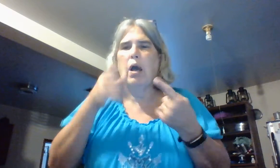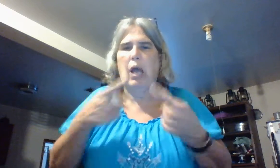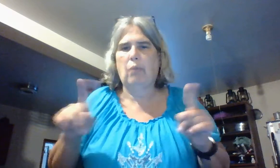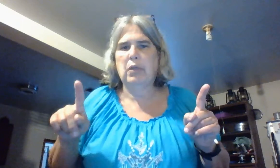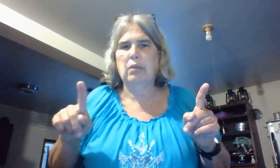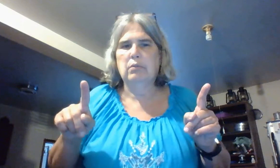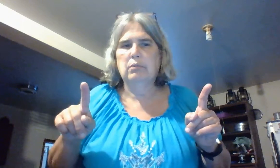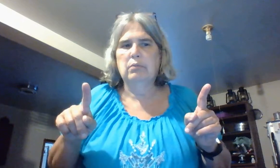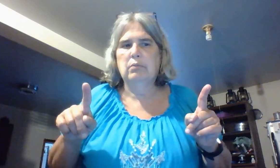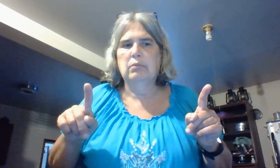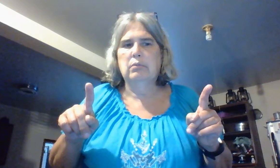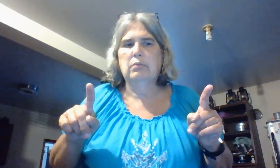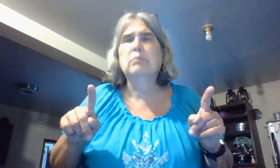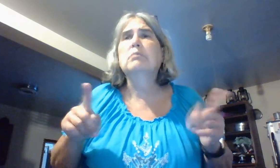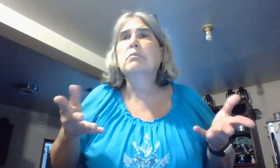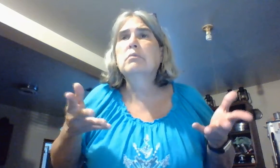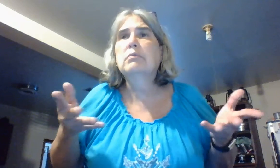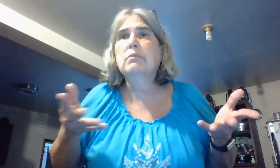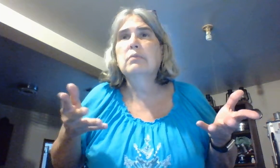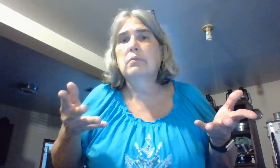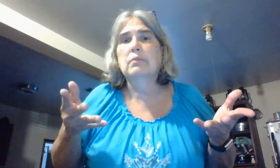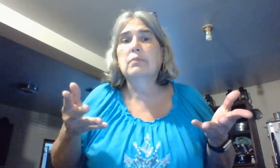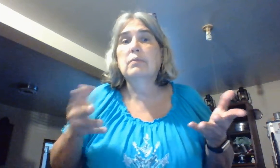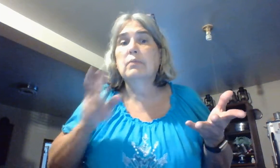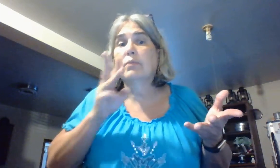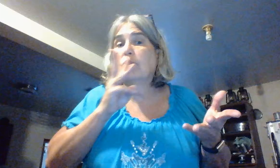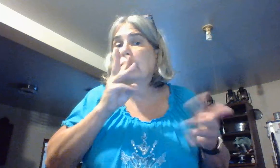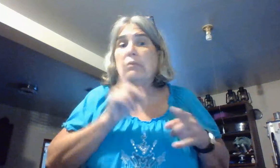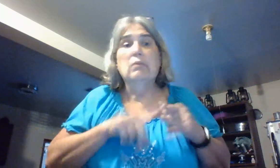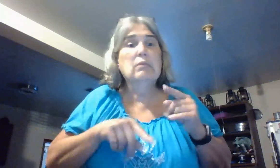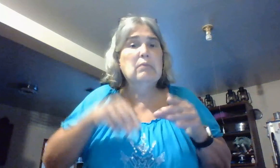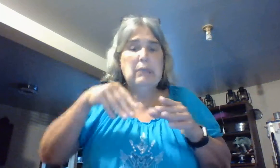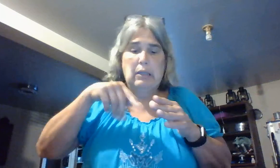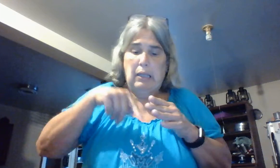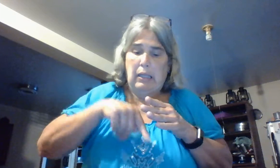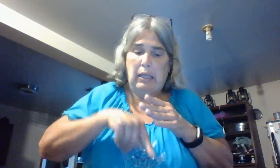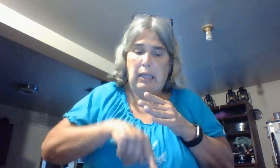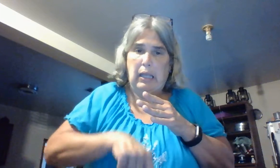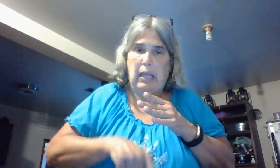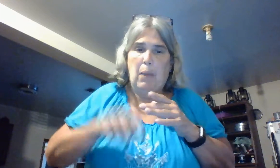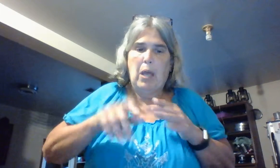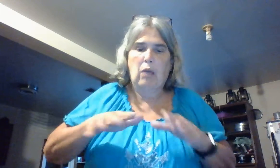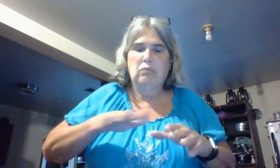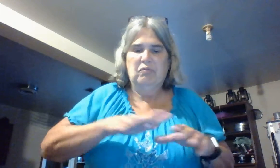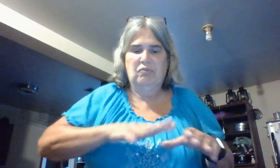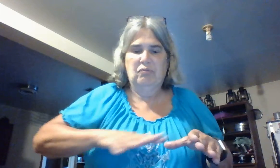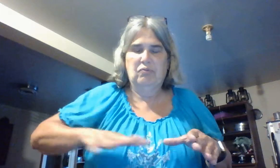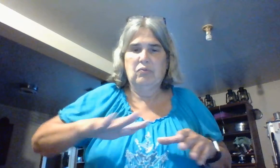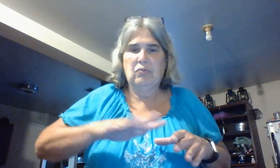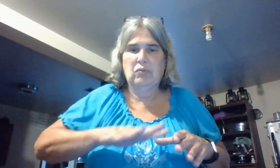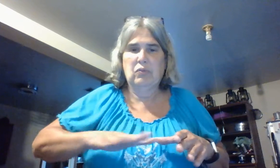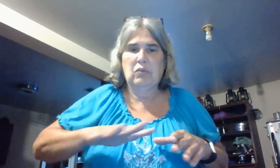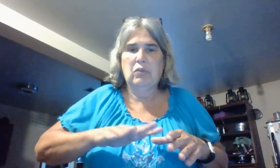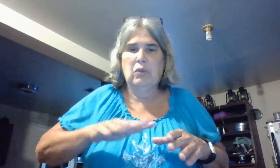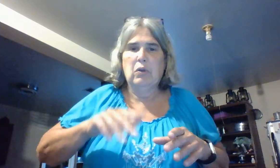Huh? Flood. The water can't go in the ground, it's got to run up on top. Usually run downhill. Like the